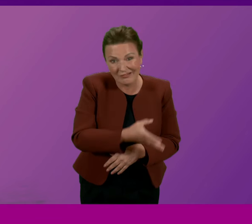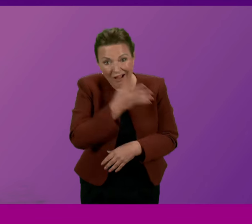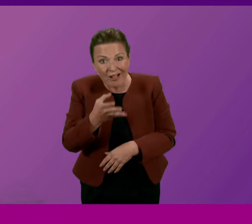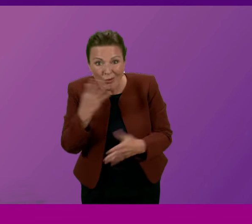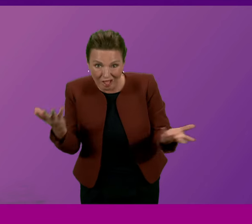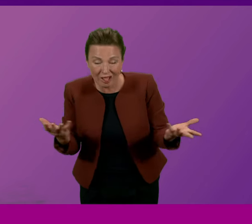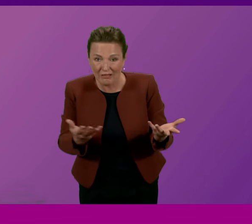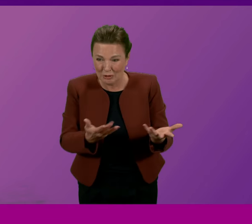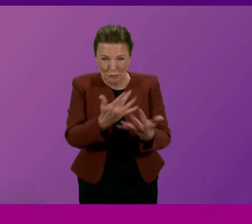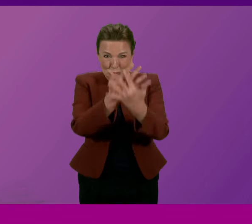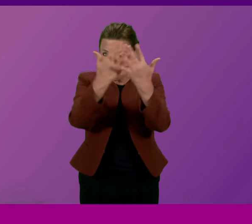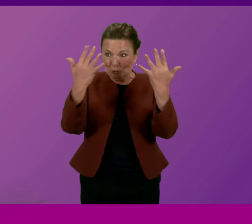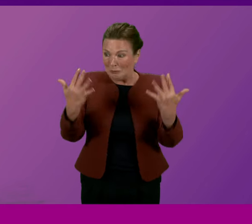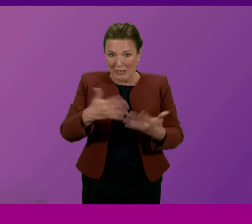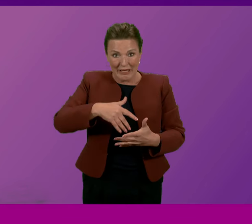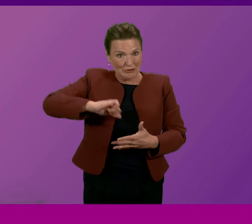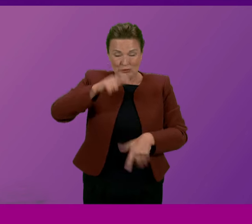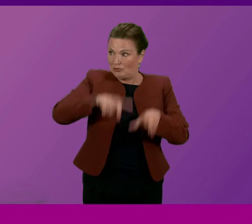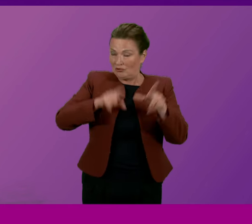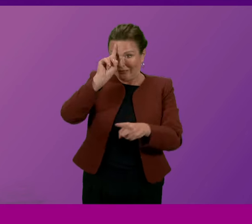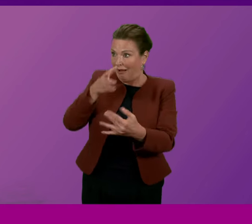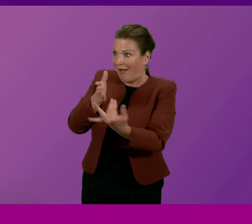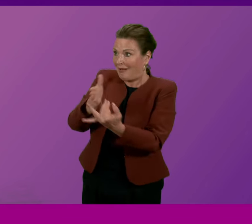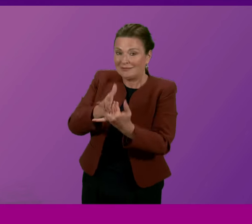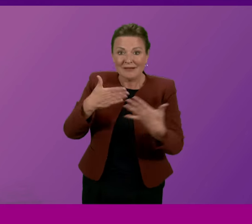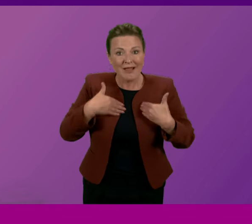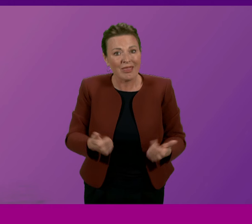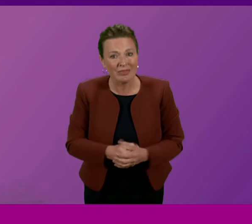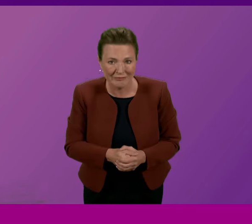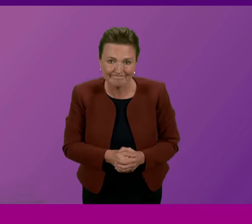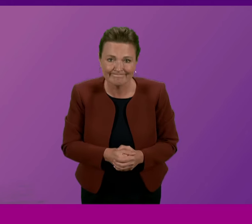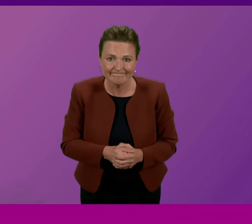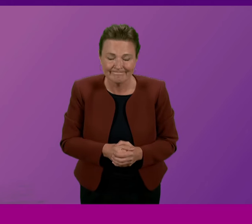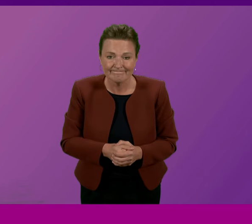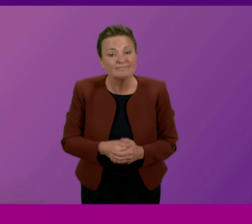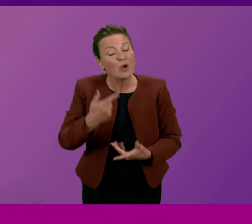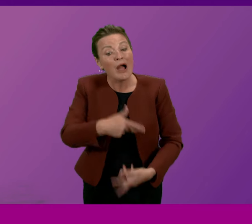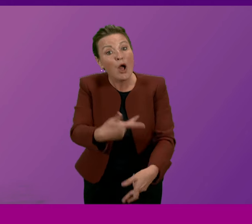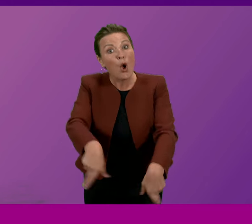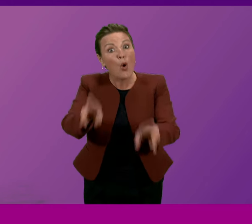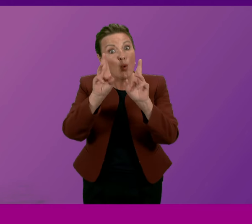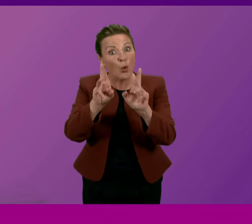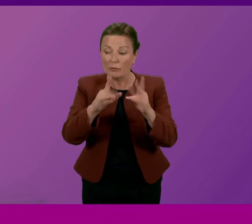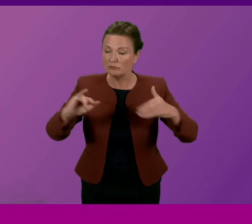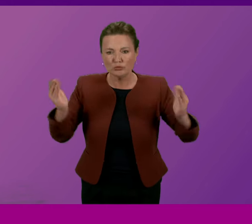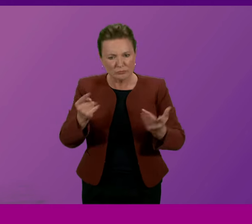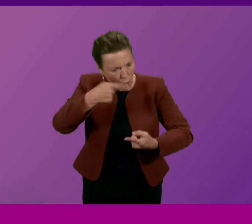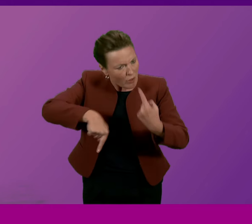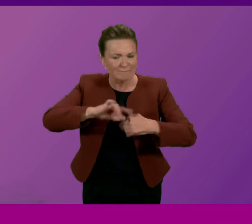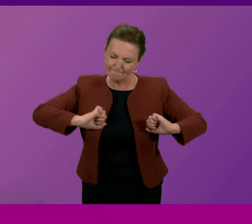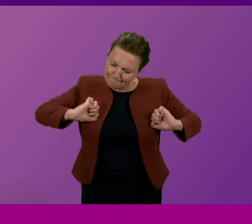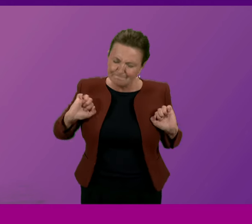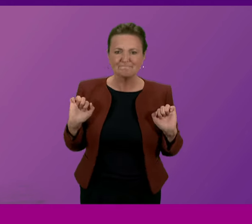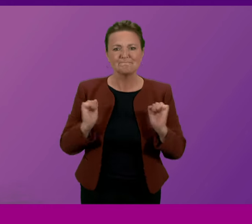cannot get the healthcare they need and deserve. So I hope today we can all recommit our resolve